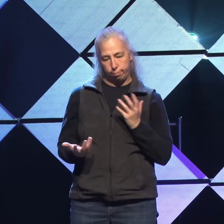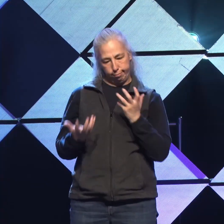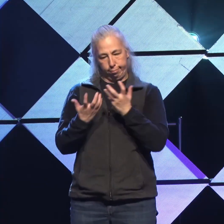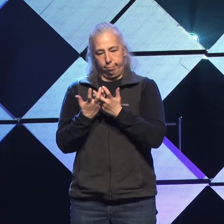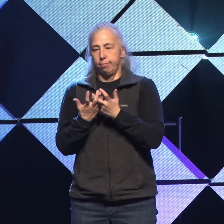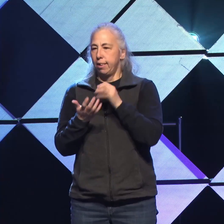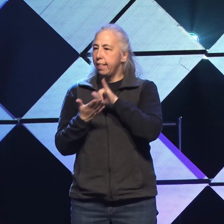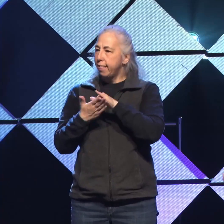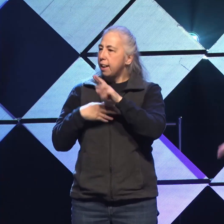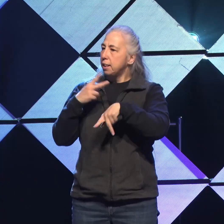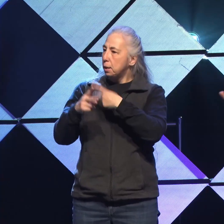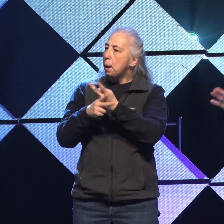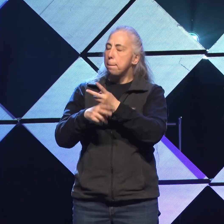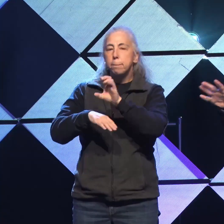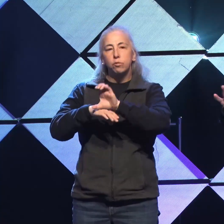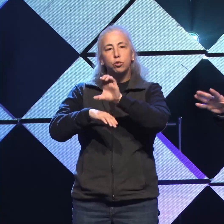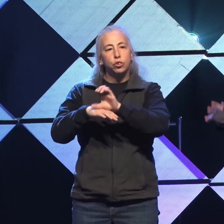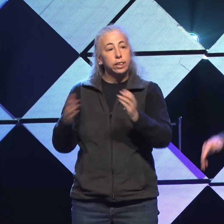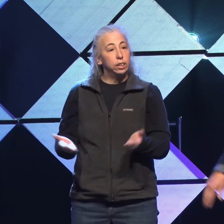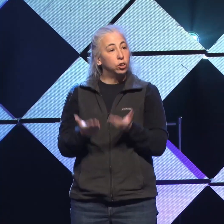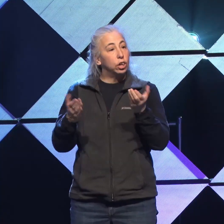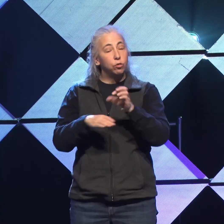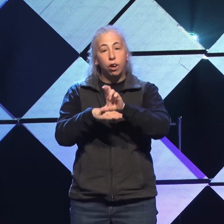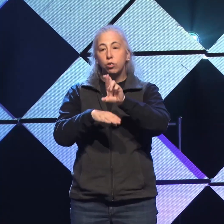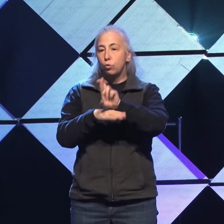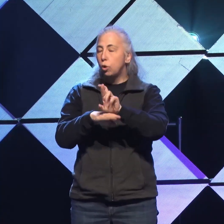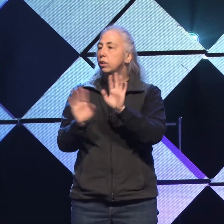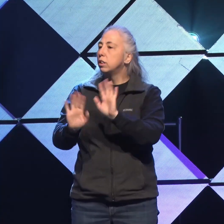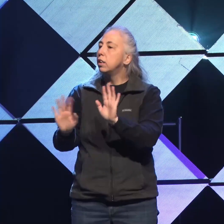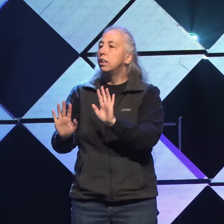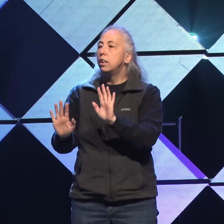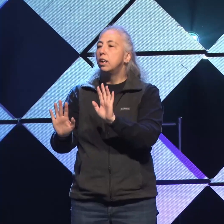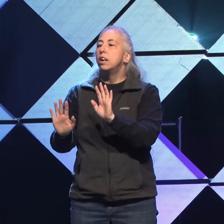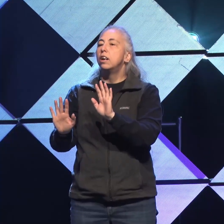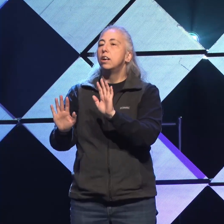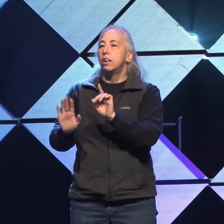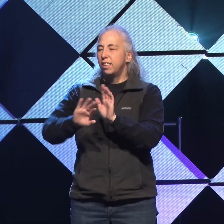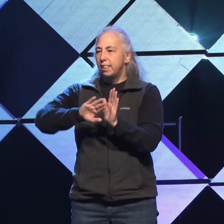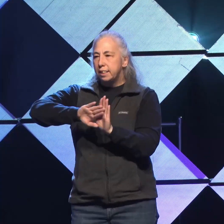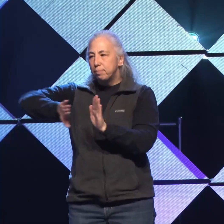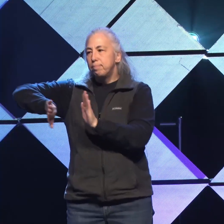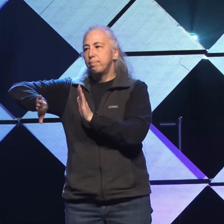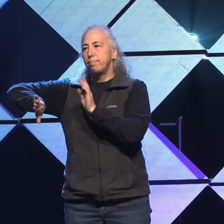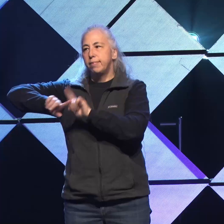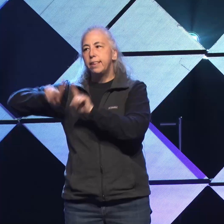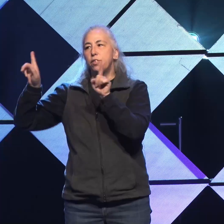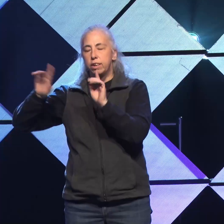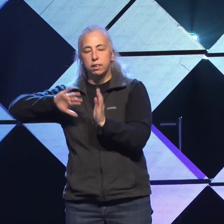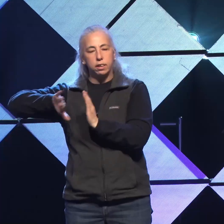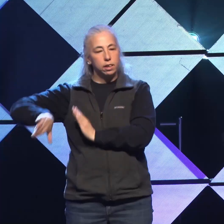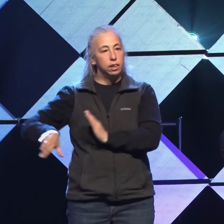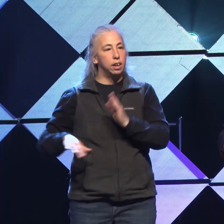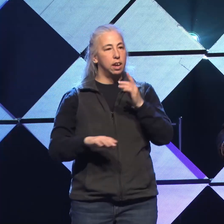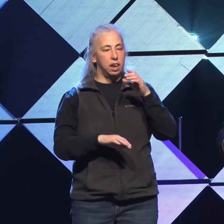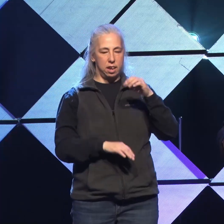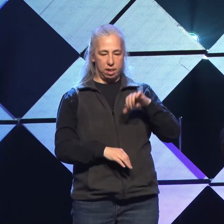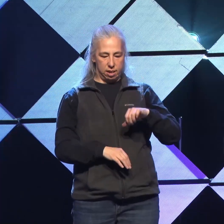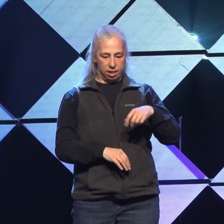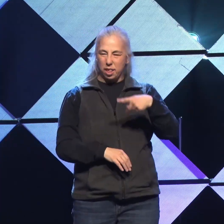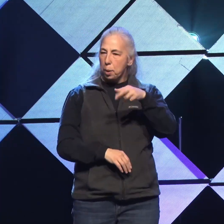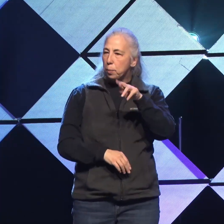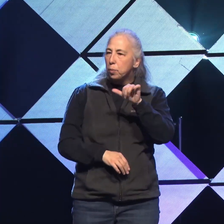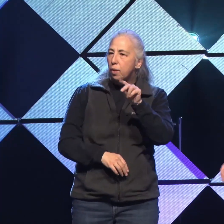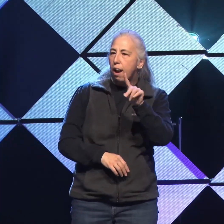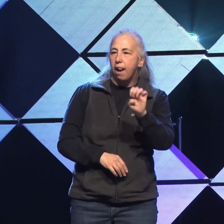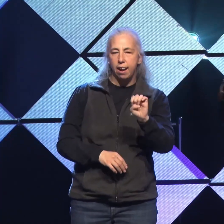are here at Crossroads. But that's not the pride we're talking about today. The pride I'm talking about is that inner desire